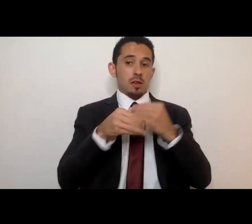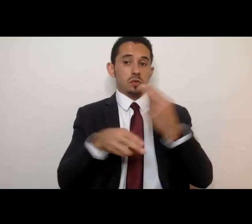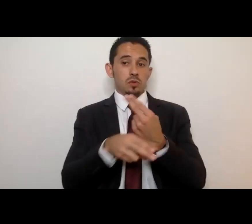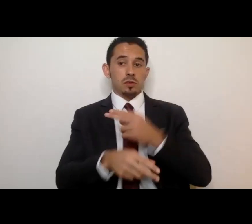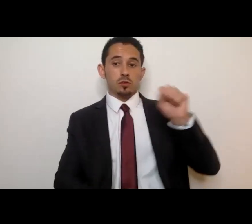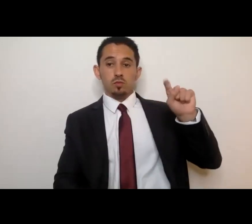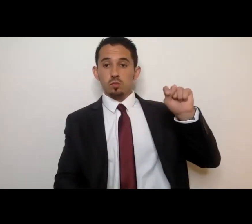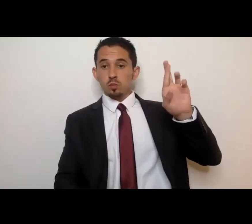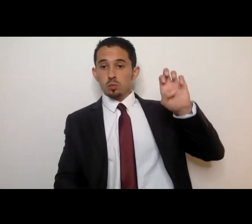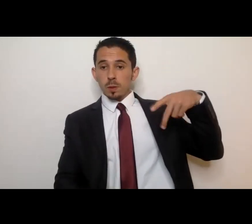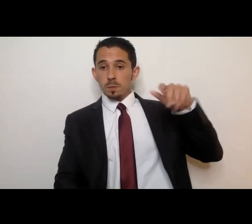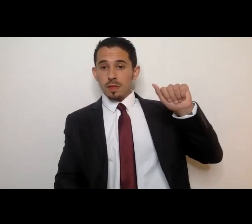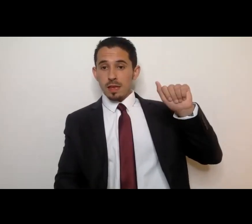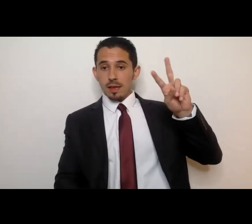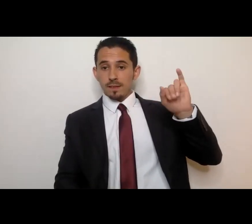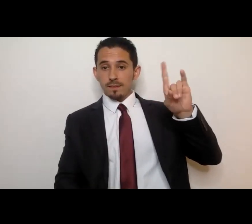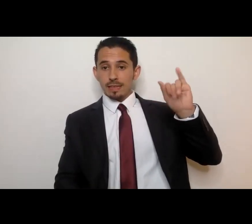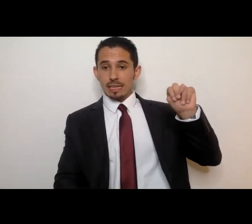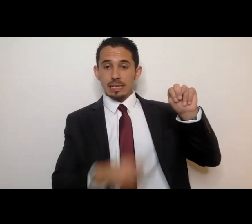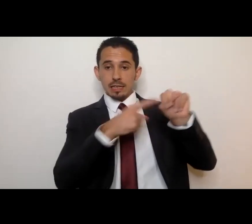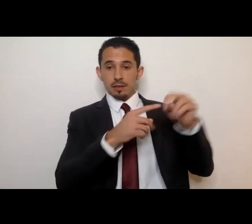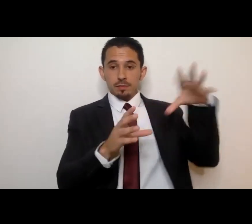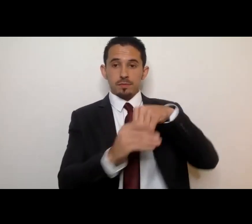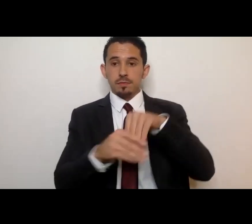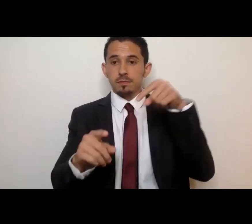The goal here was to see if we